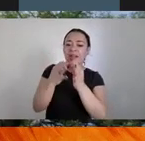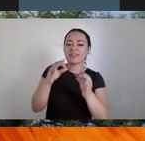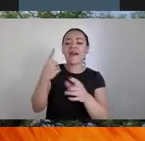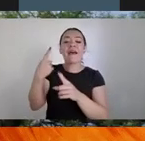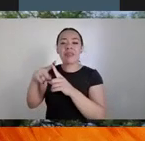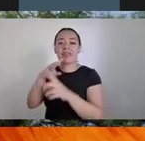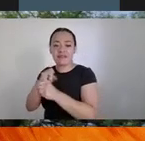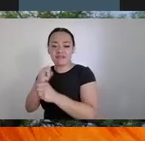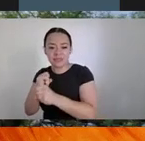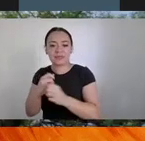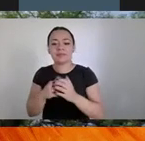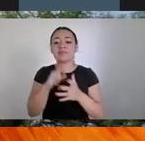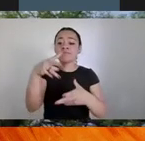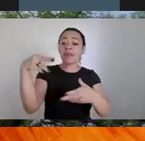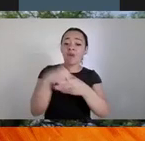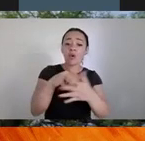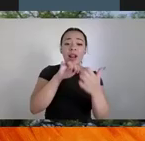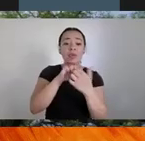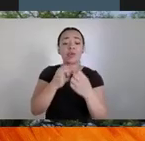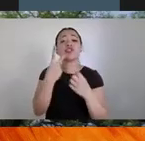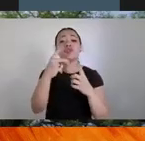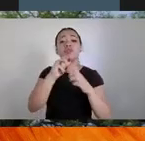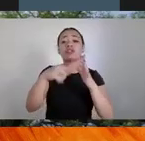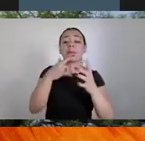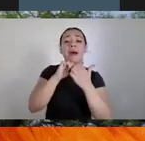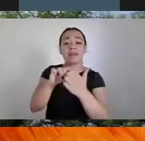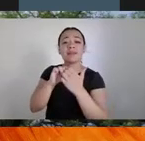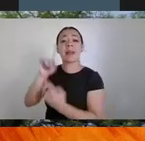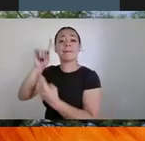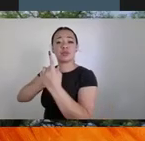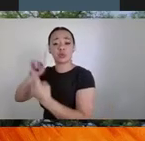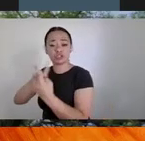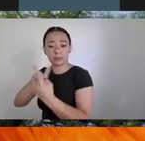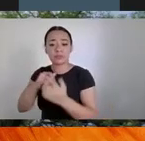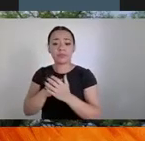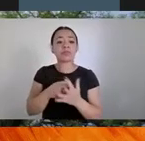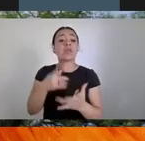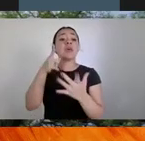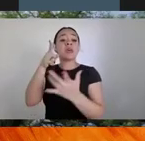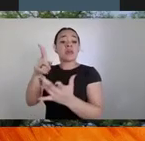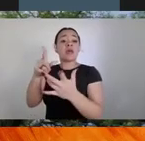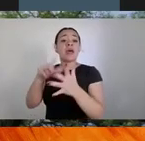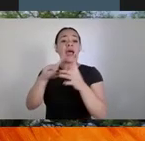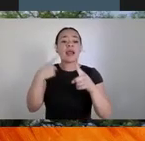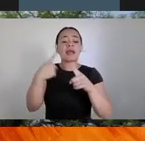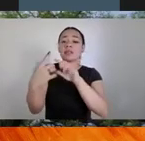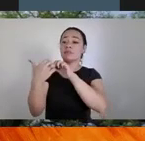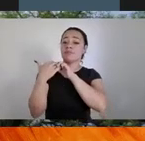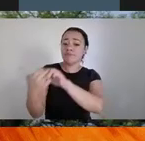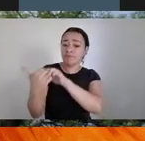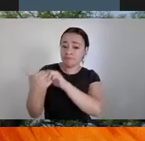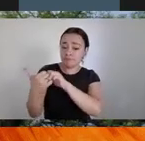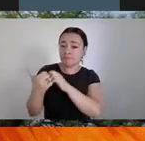and a mentorship. Alex partnered with Kapiti Valley Landcare through the Resilient Farmer